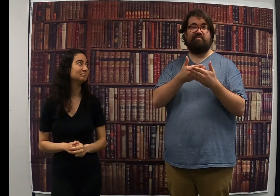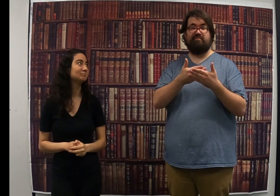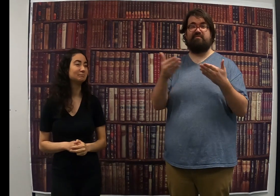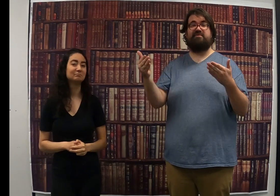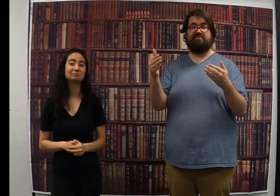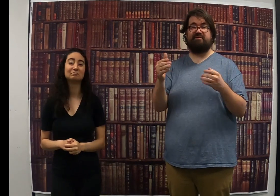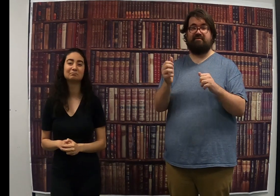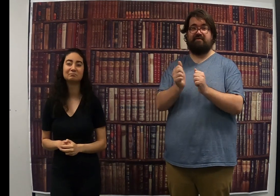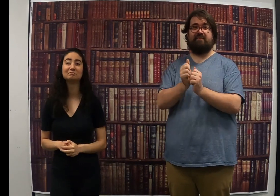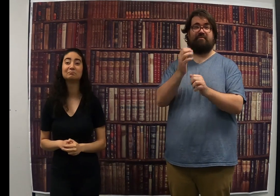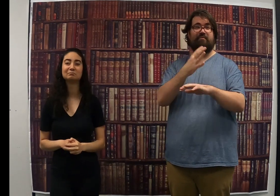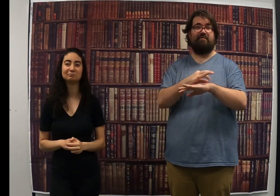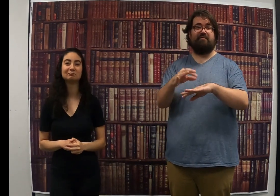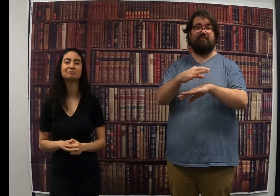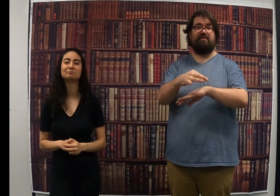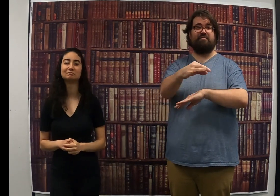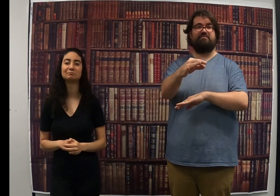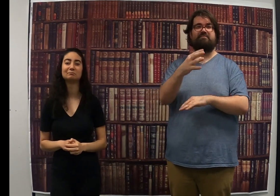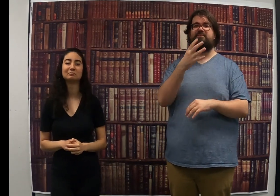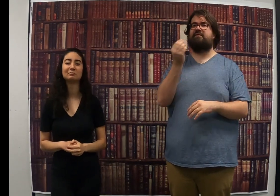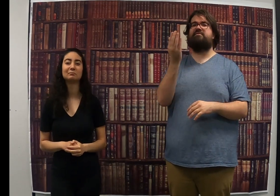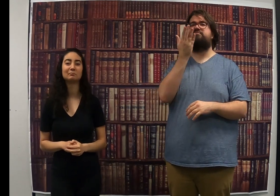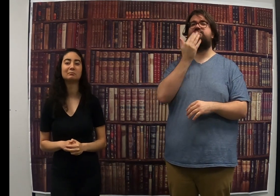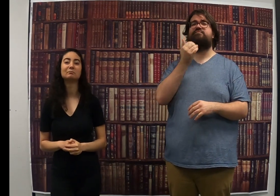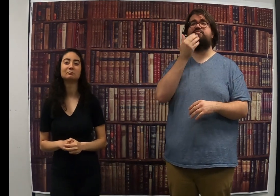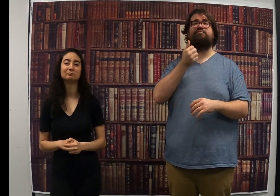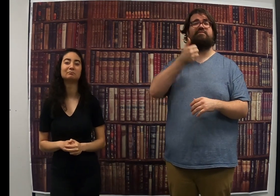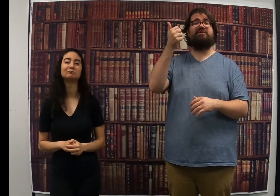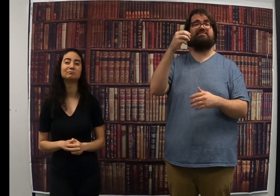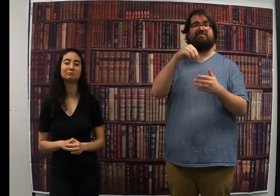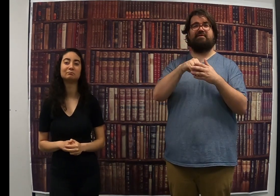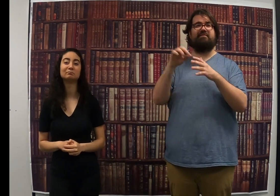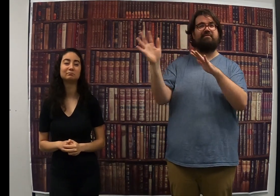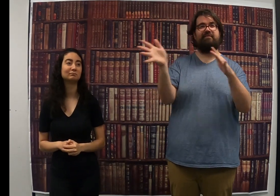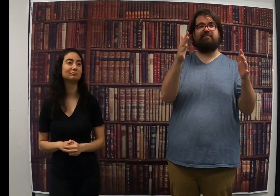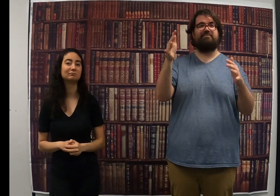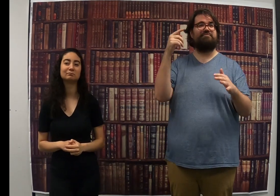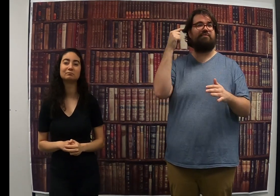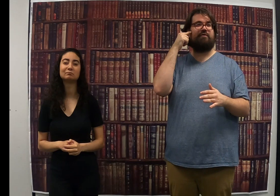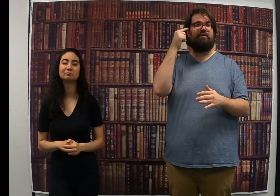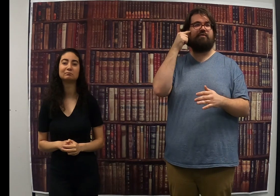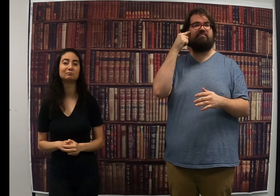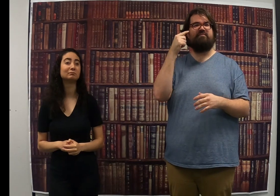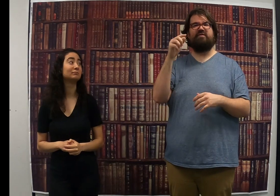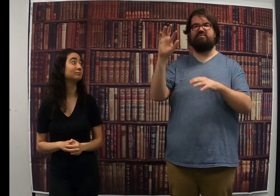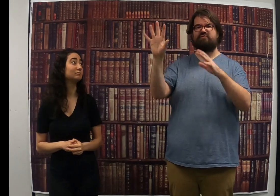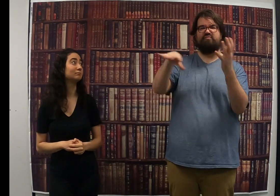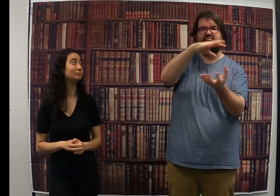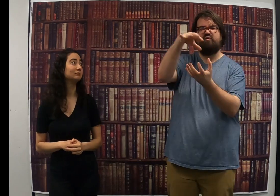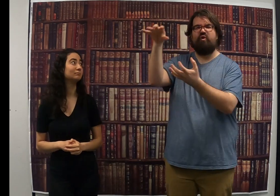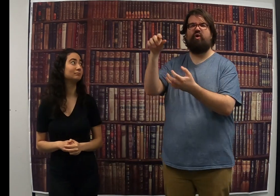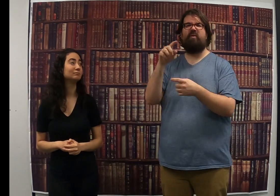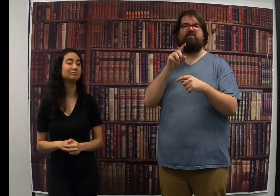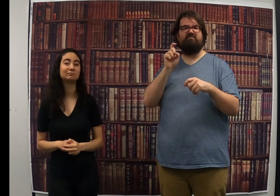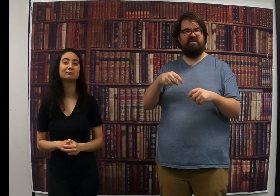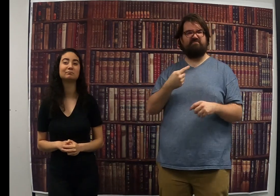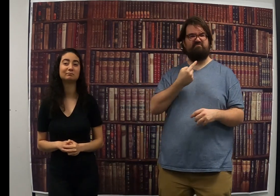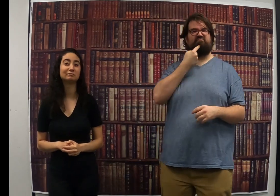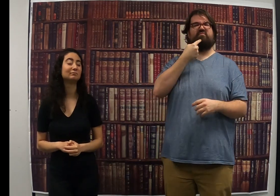Hope is the thing with feathers. And sweetest in the gale is heard, and sore must be the storm that could abash